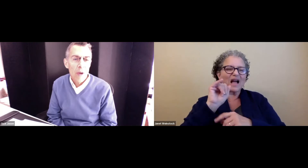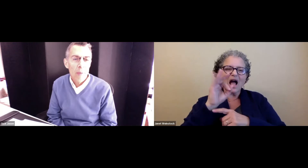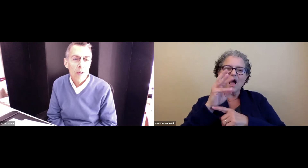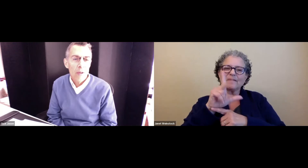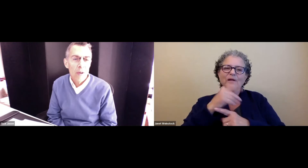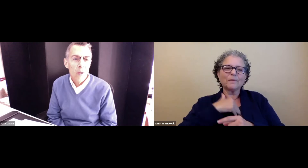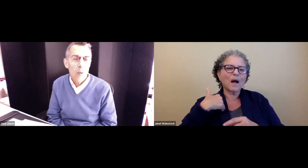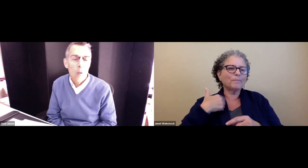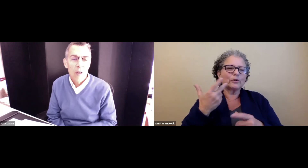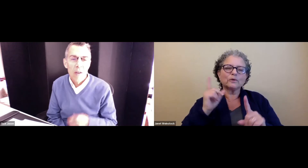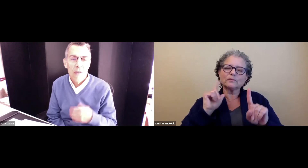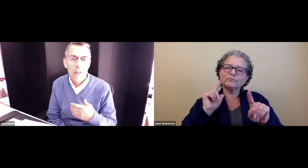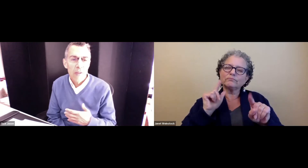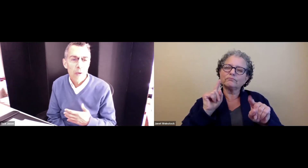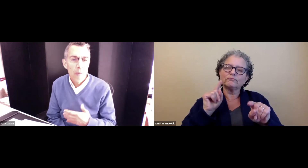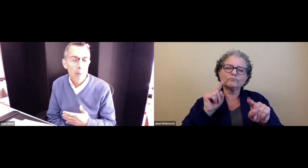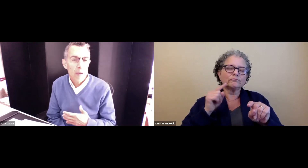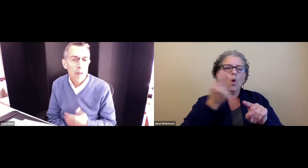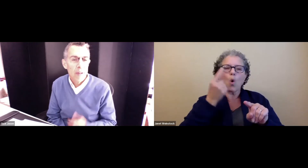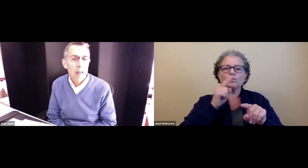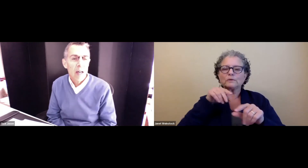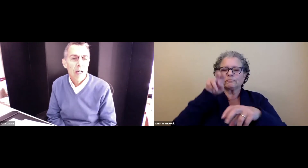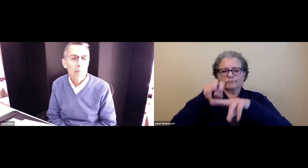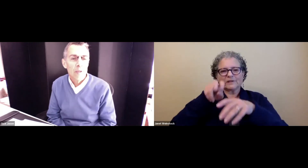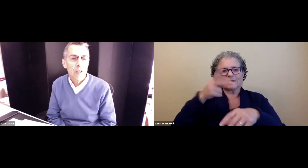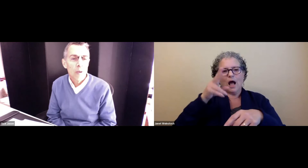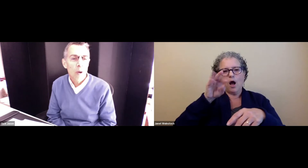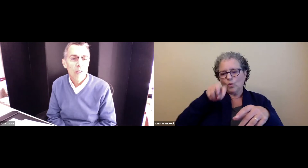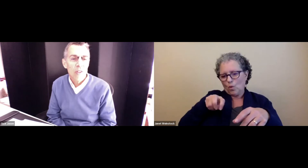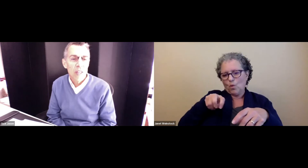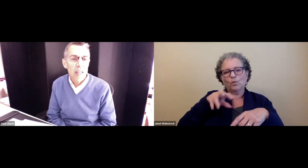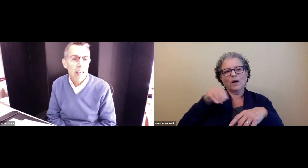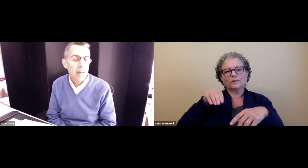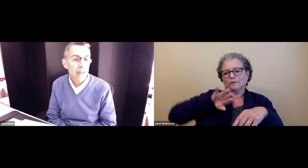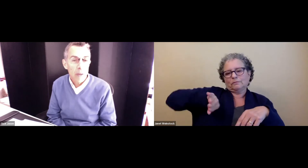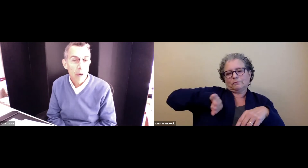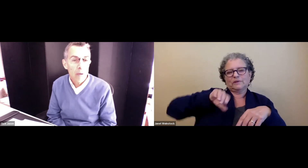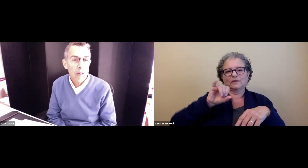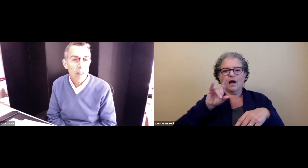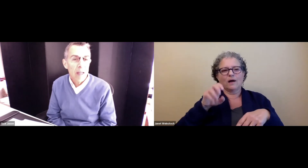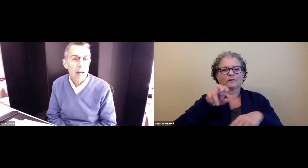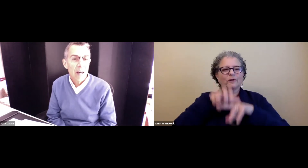grandmother was a faithful member. She would always sit in the second row on the